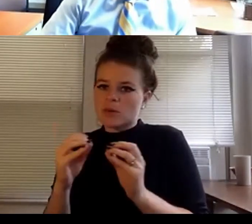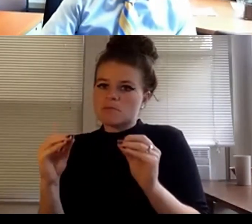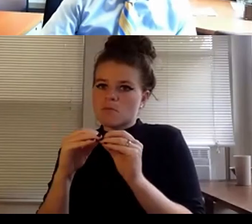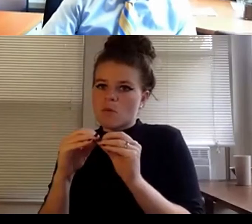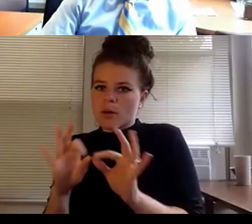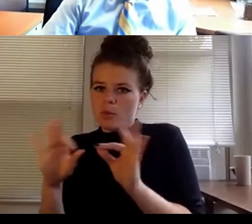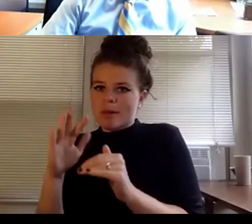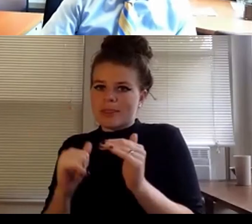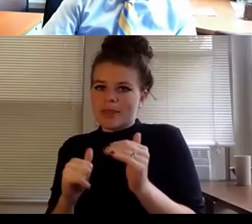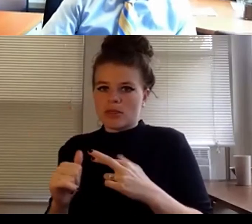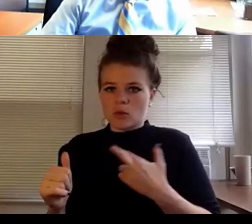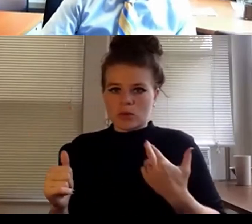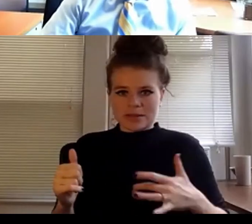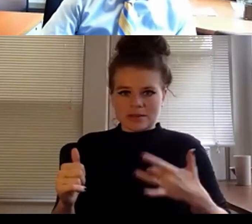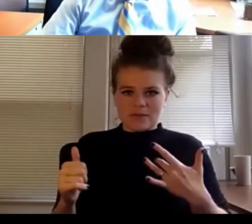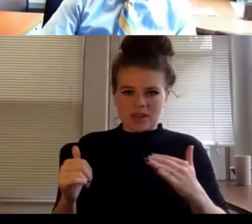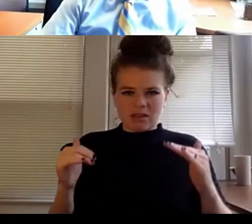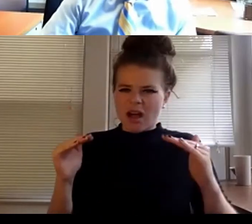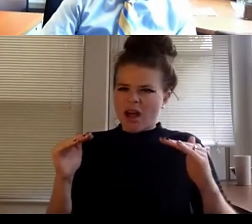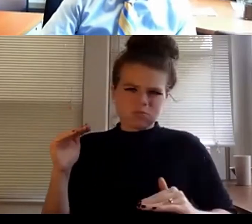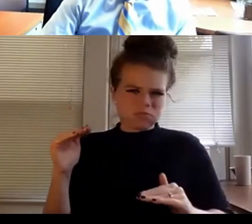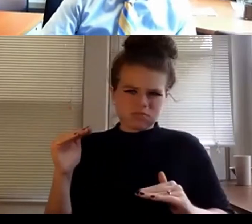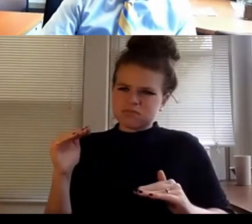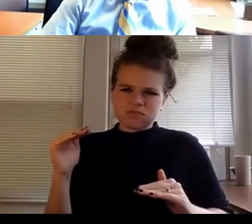risk that I felt. I felt that there was,